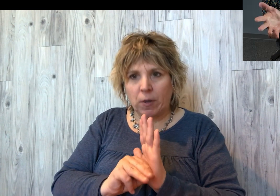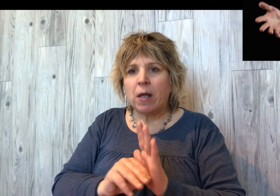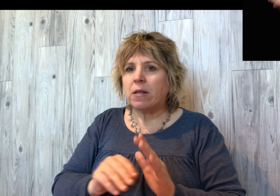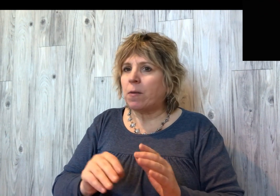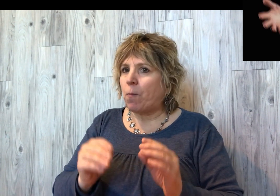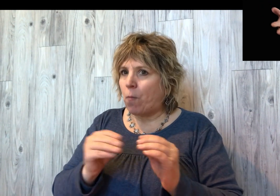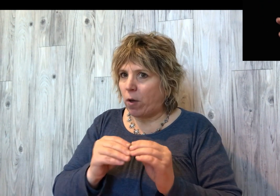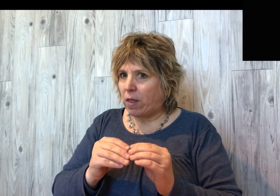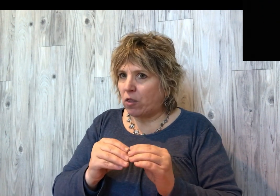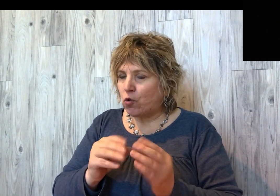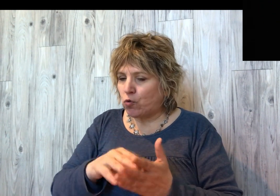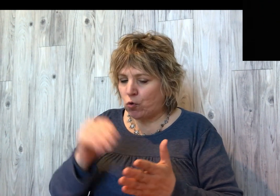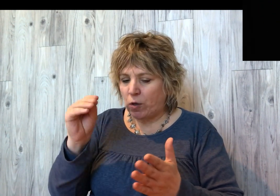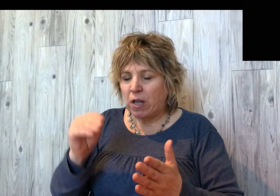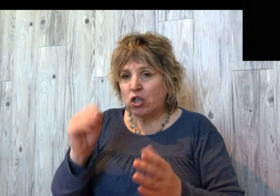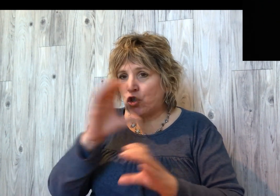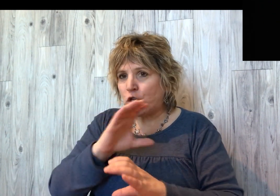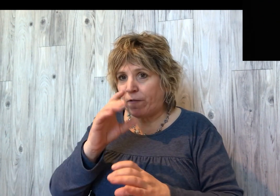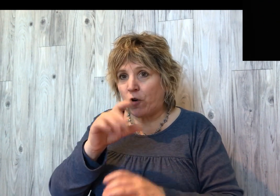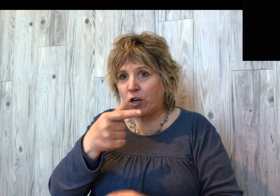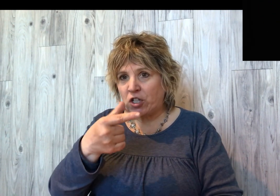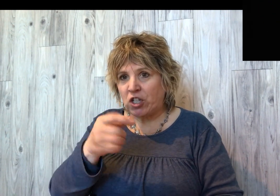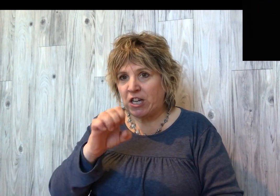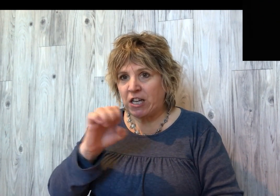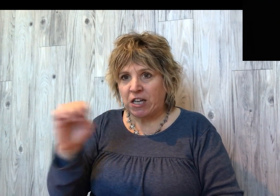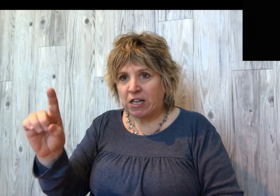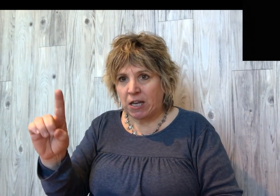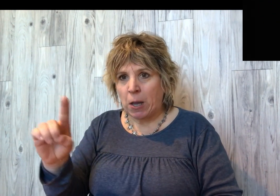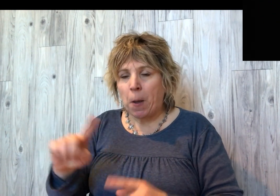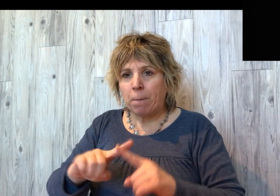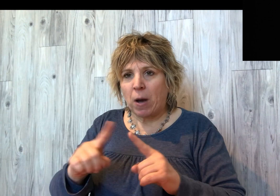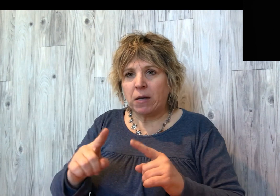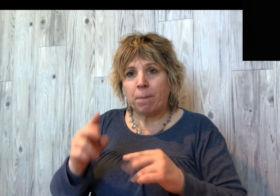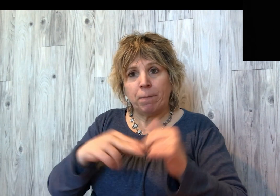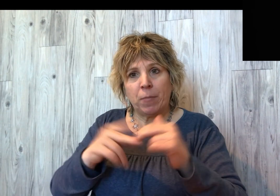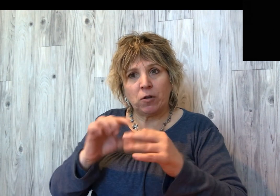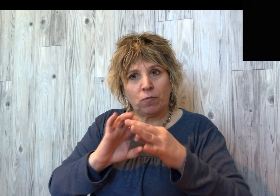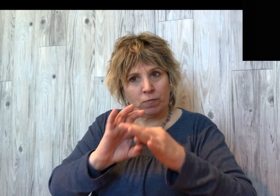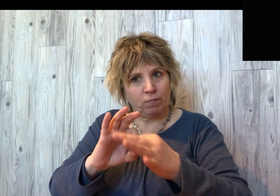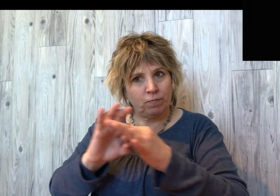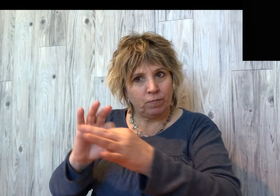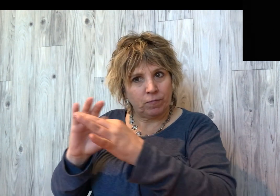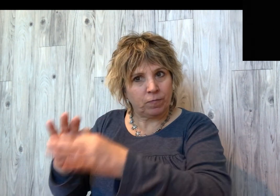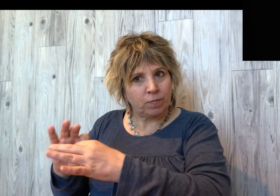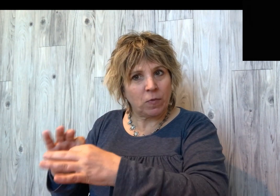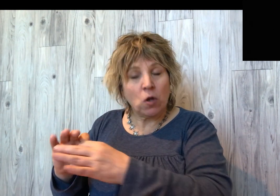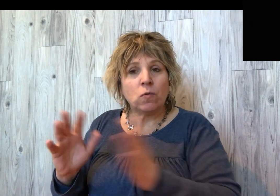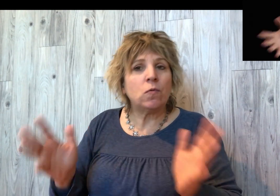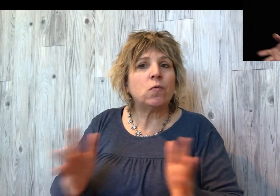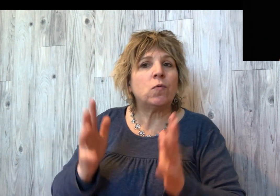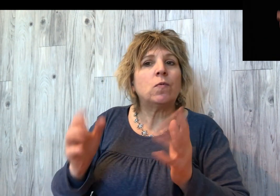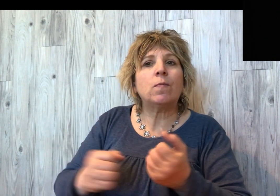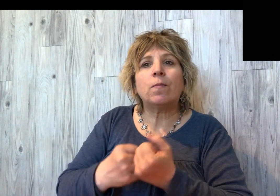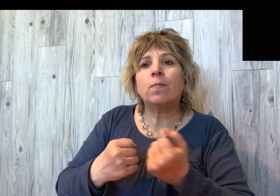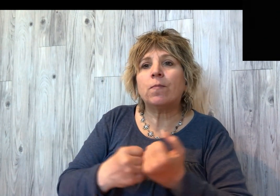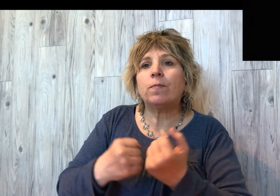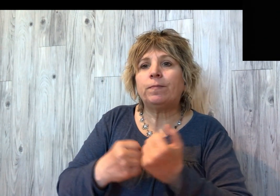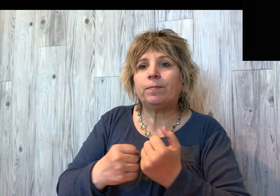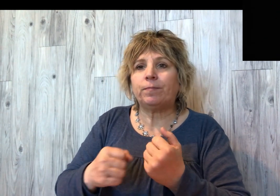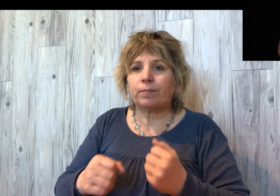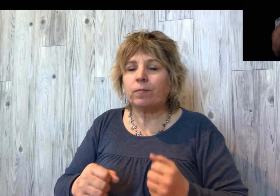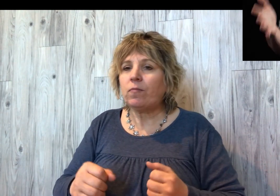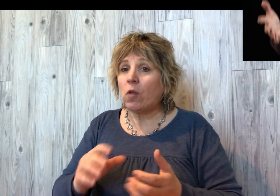goes beyond just the student receiving their GED, but also to develop a relationship with them where they can build confidence, feel encouraged,